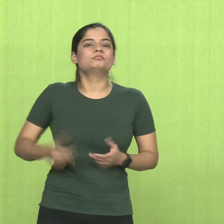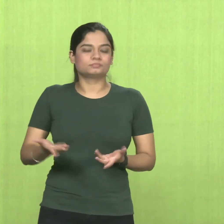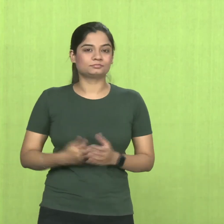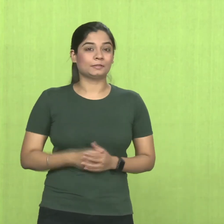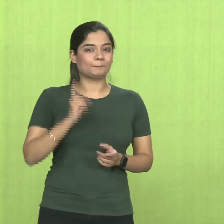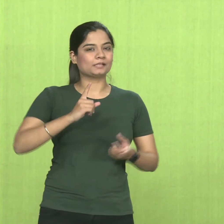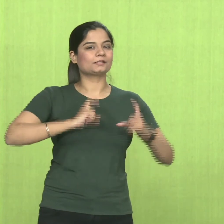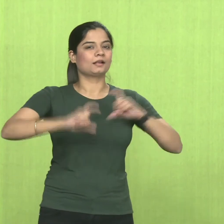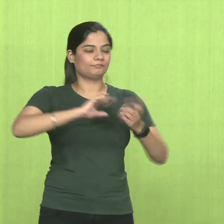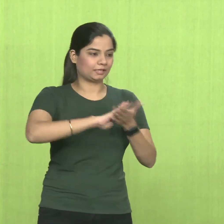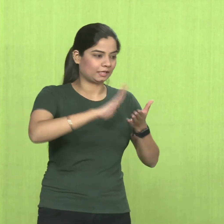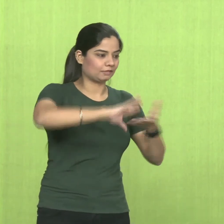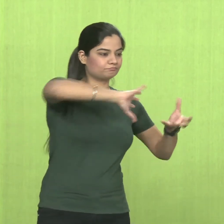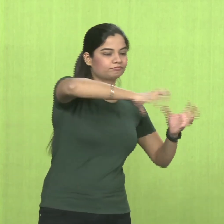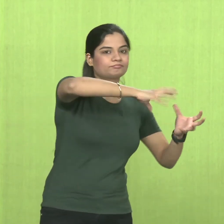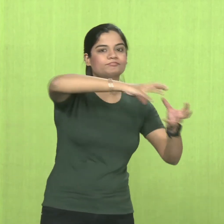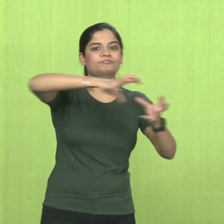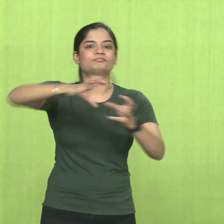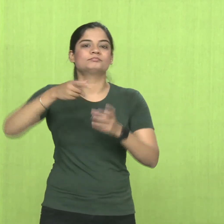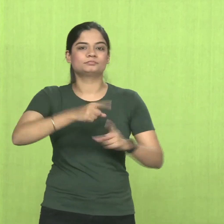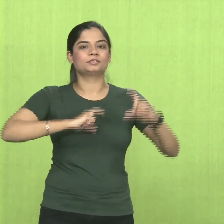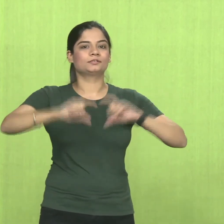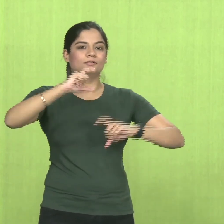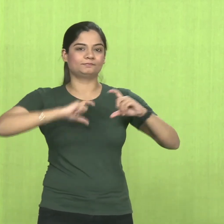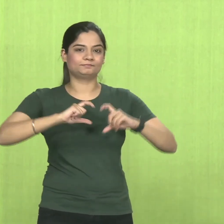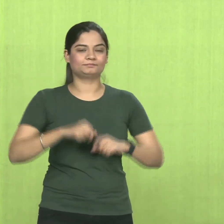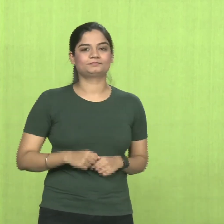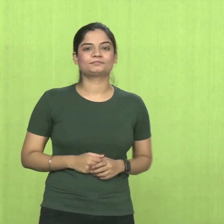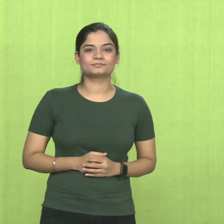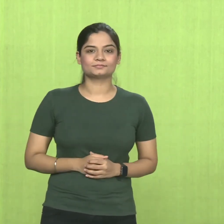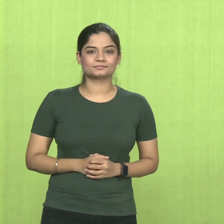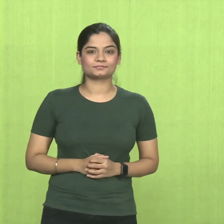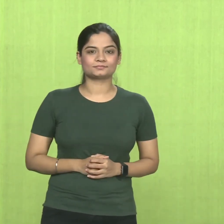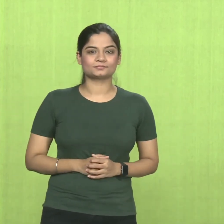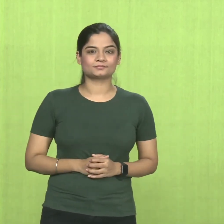we have to be careful while purchasing and storing of the rice and dals.